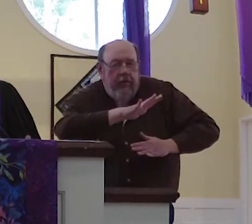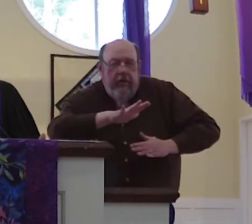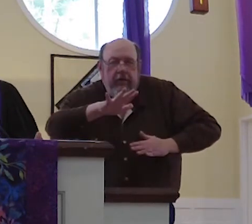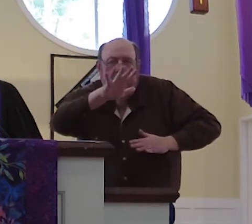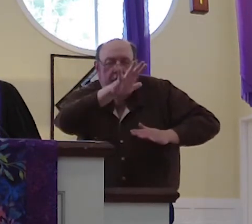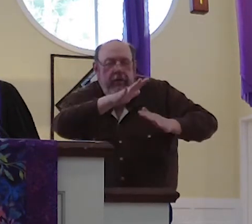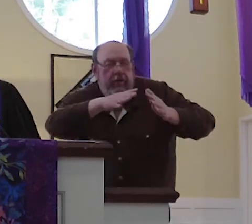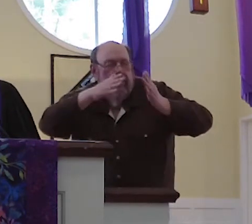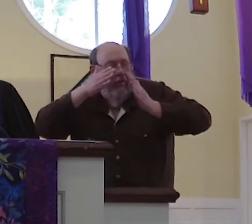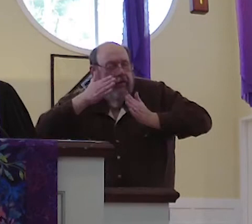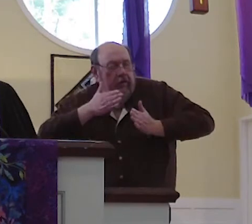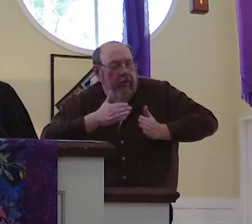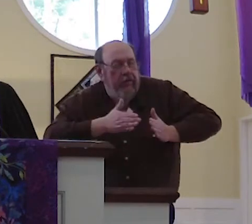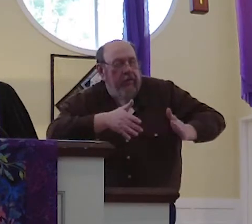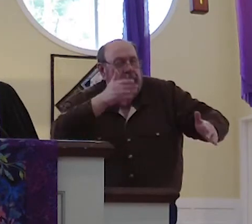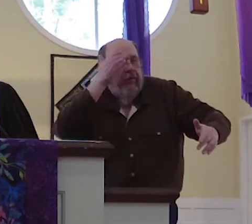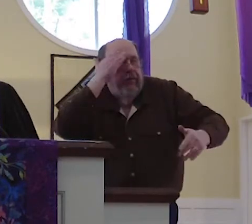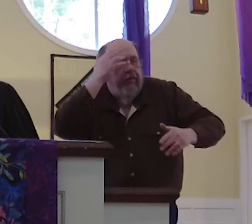We know where the journey leads us.